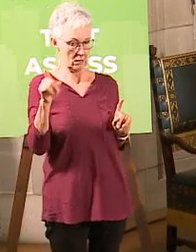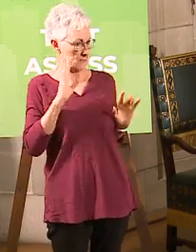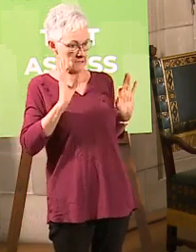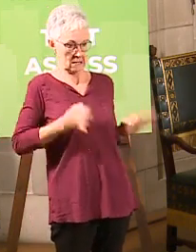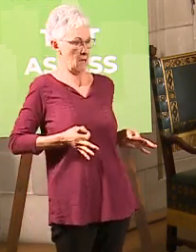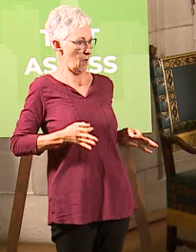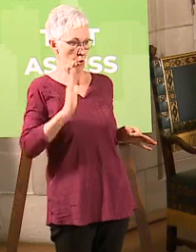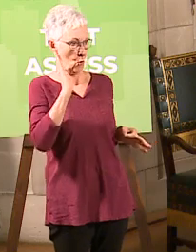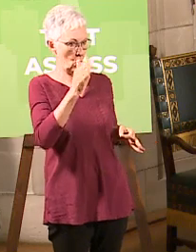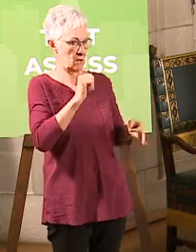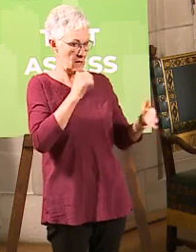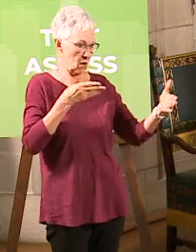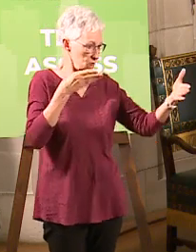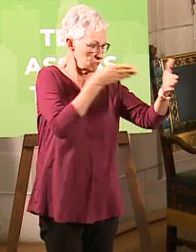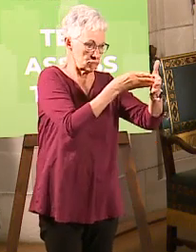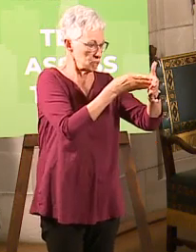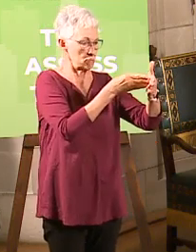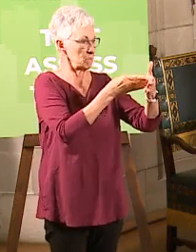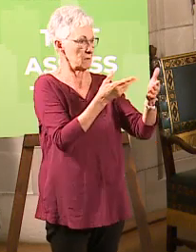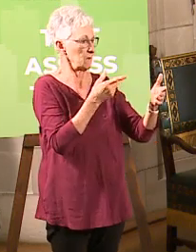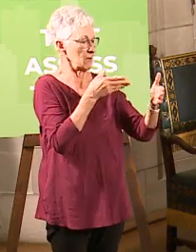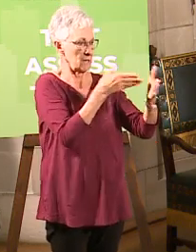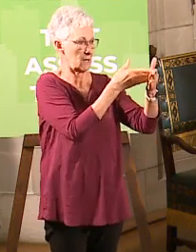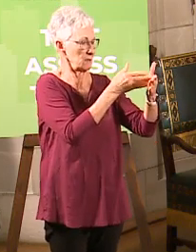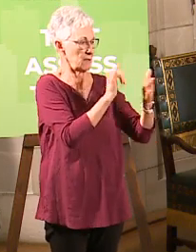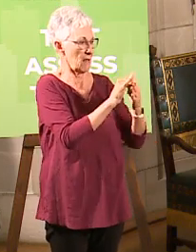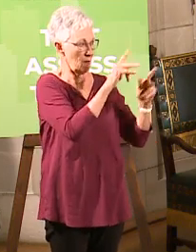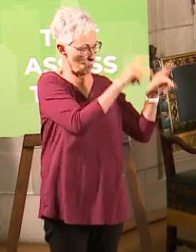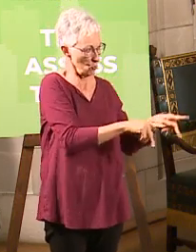the charges with regard to the shooting that happened Saturday night.